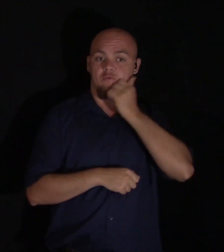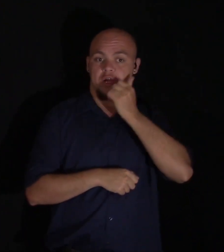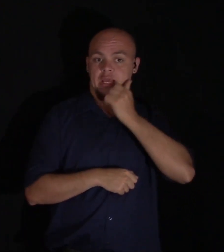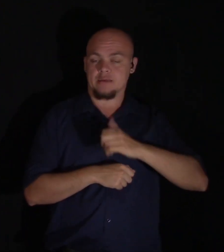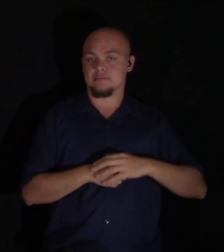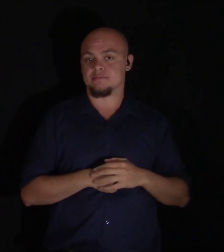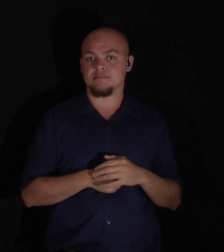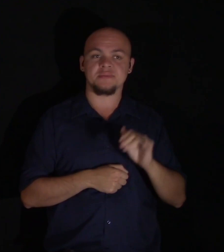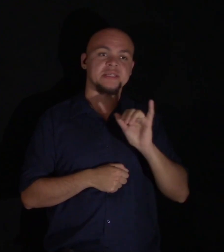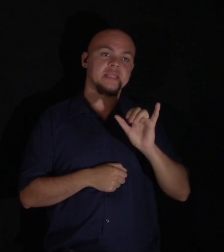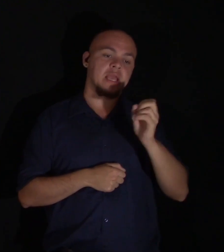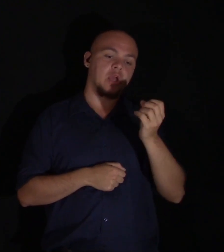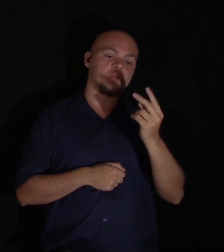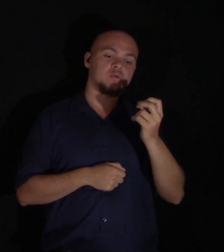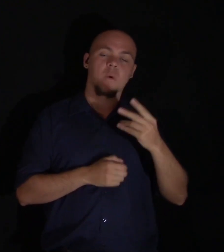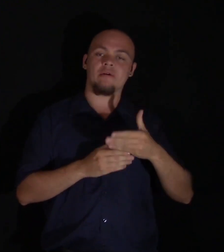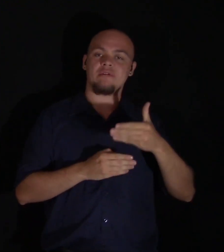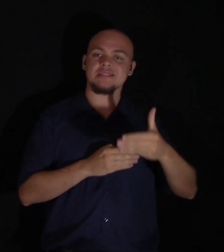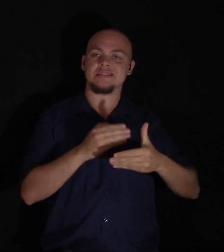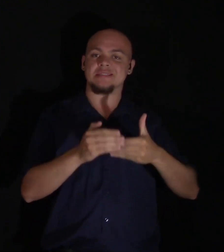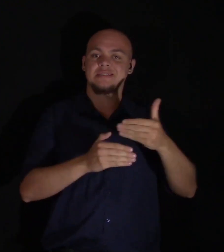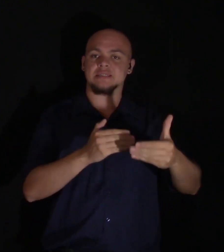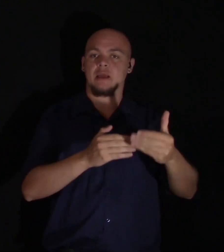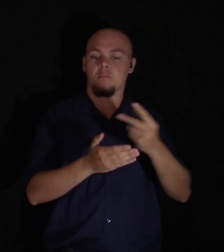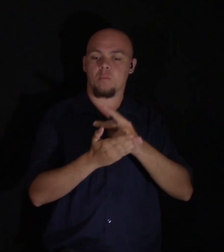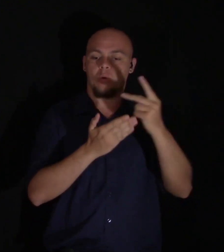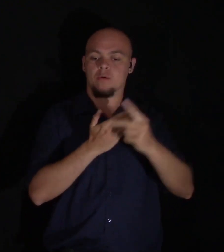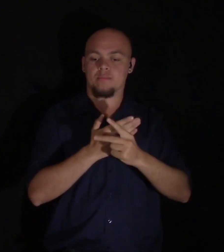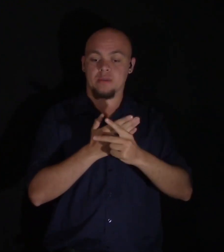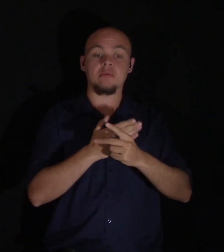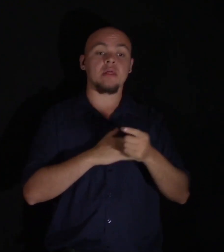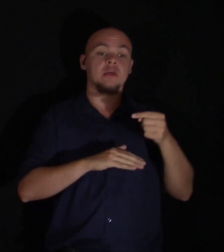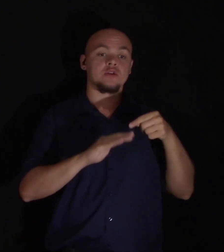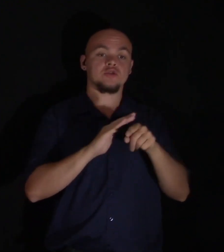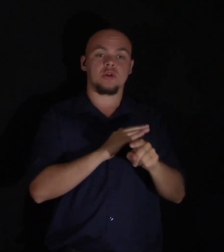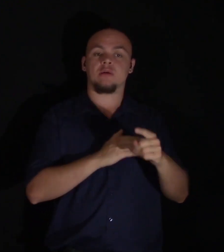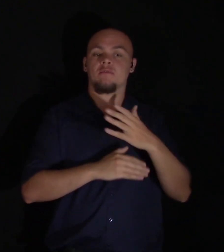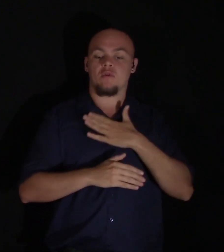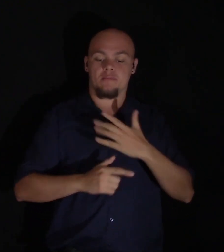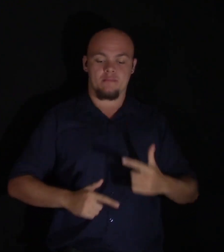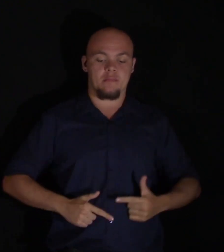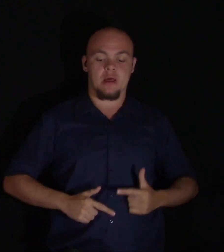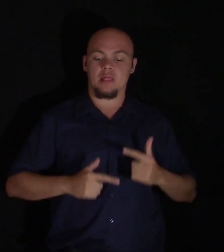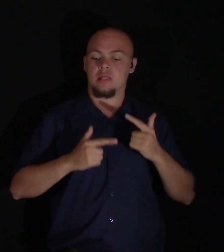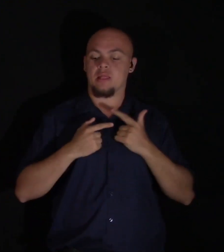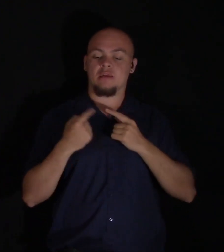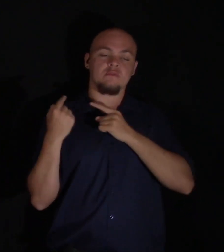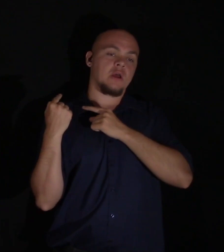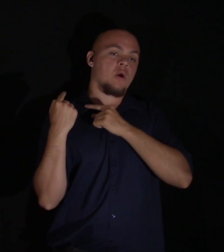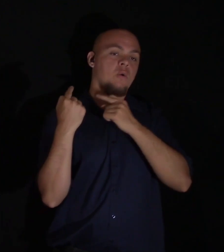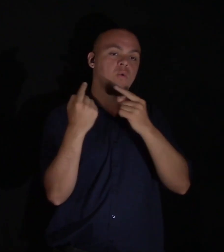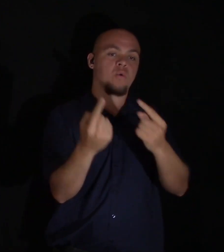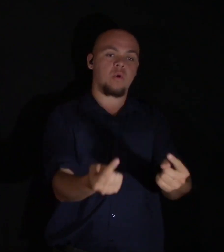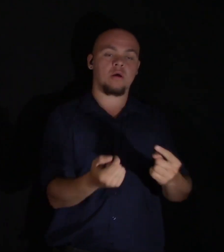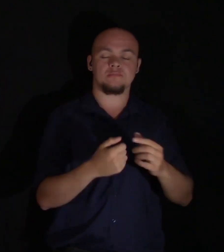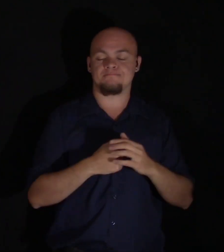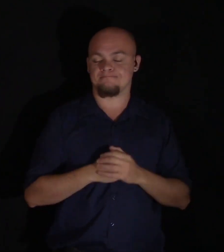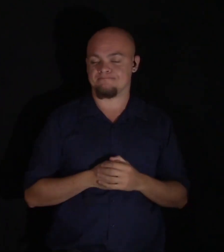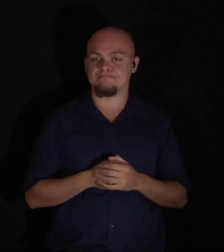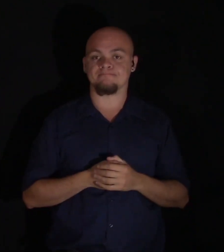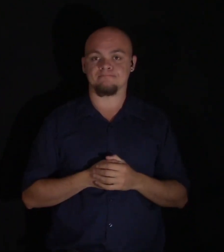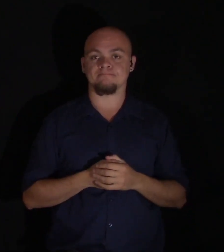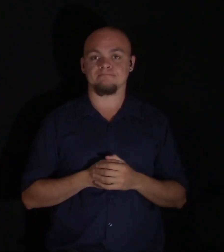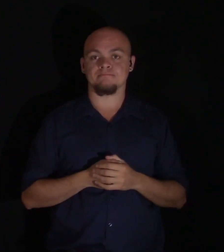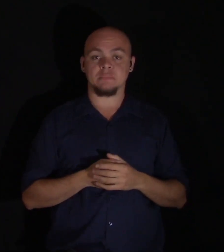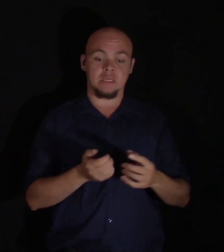a 12-step program. I will be on this forgiveness journey for the rest of my life. And